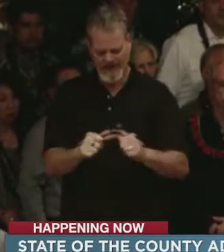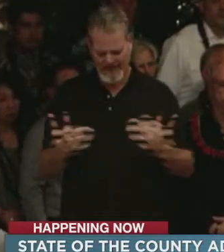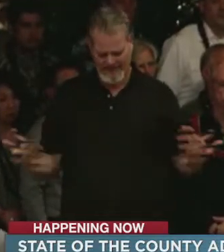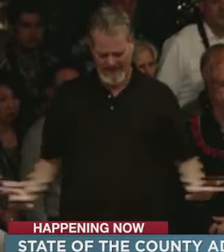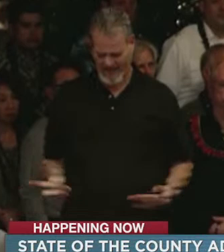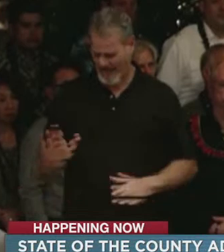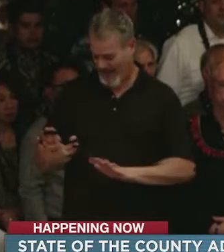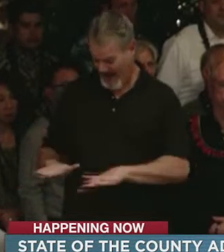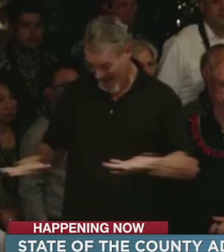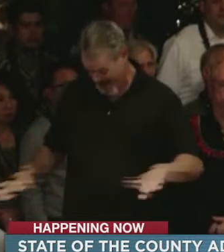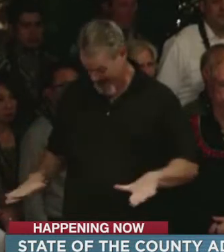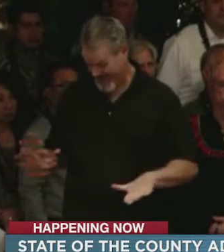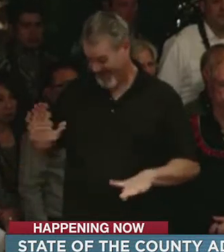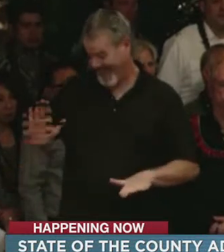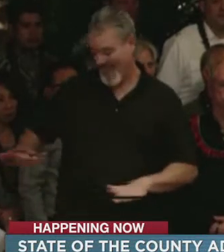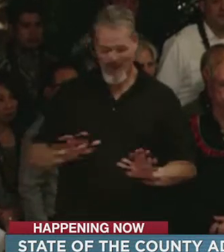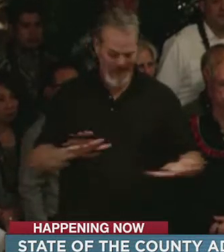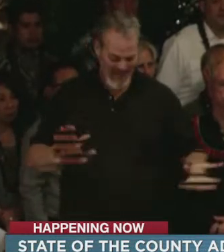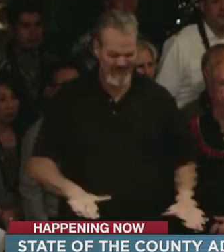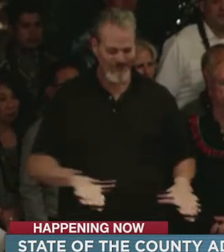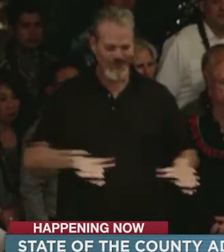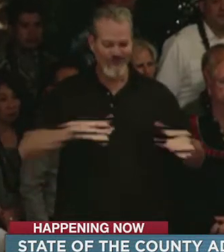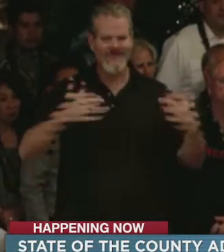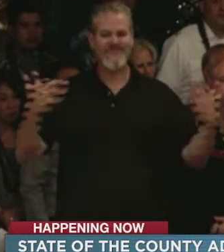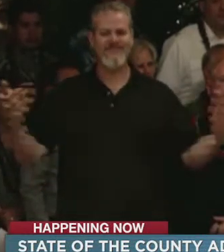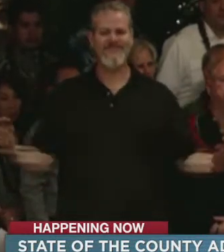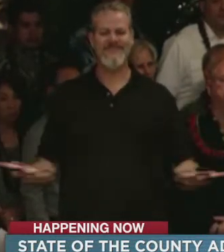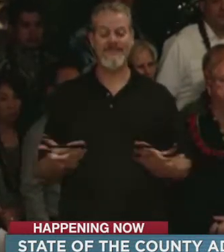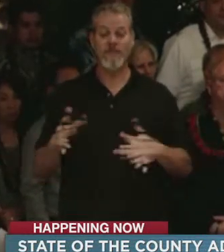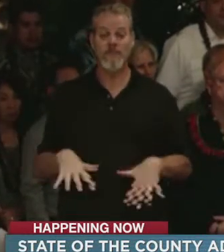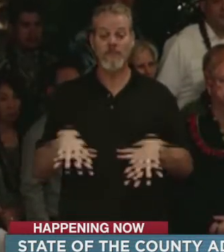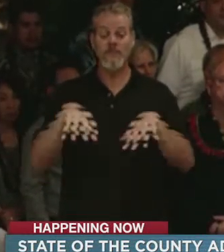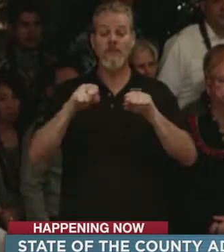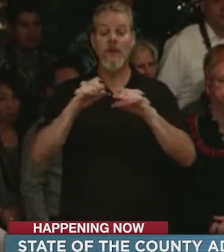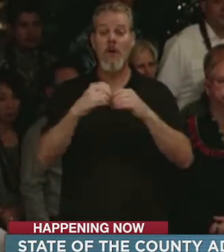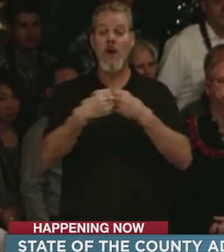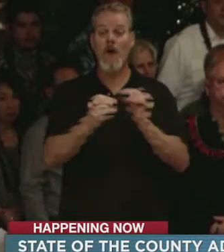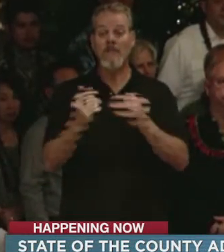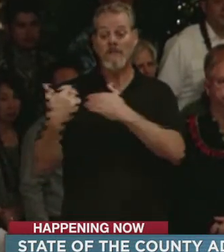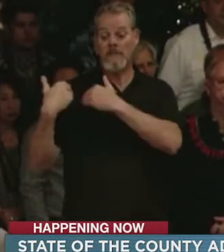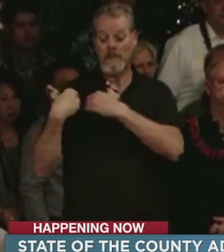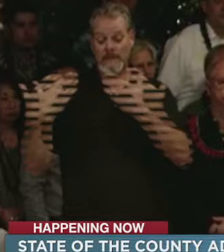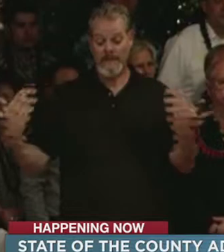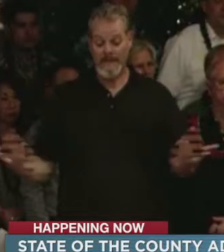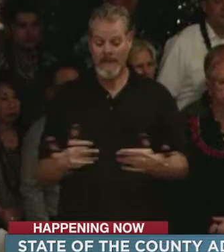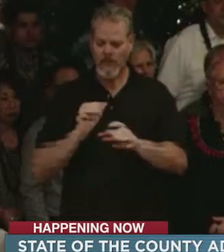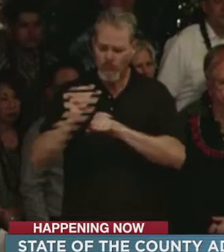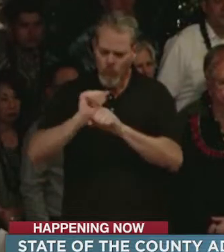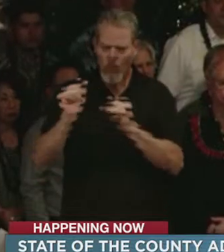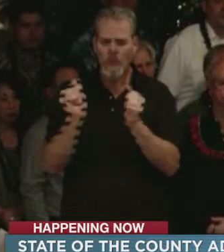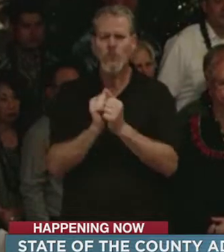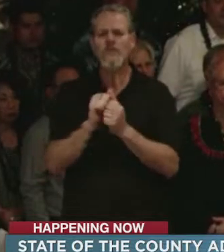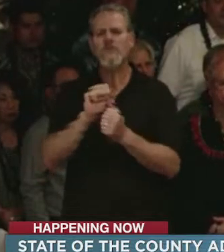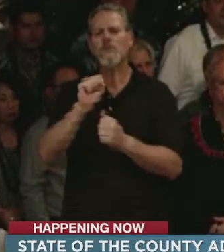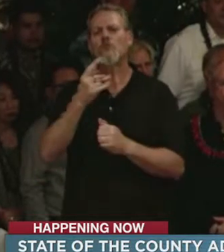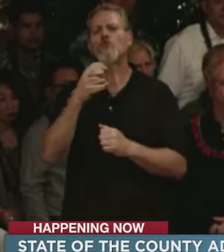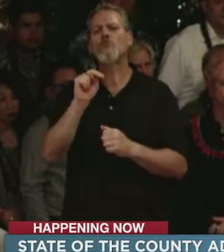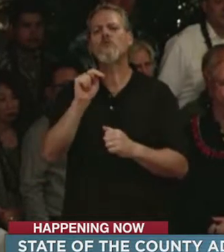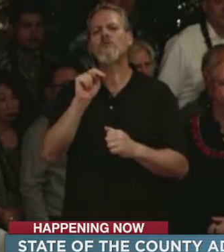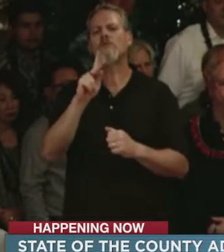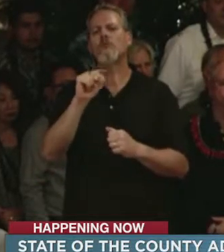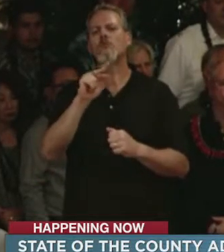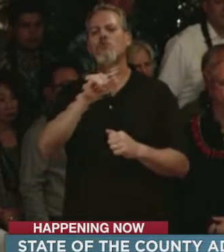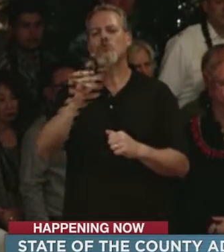their keiki here. Since taking office, we've worked diligently with Susan Coons and the Office of Housing and